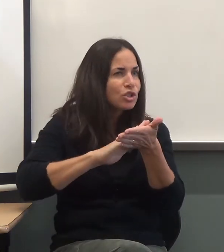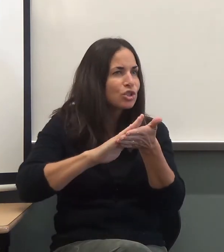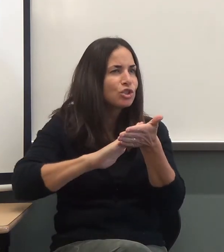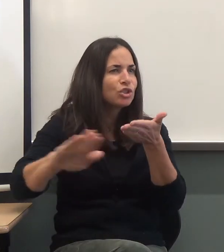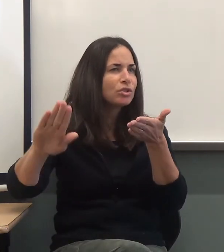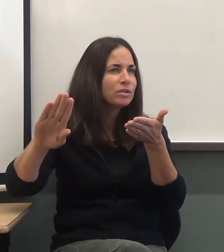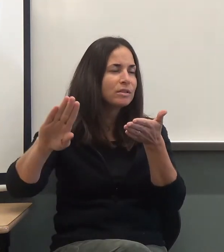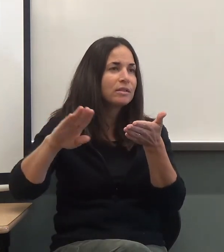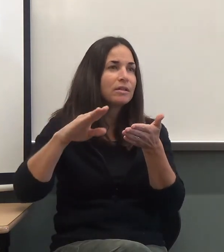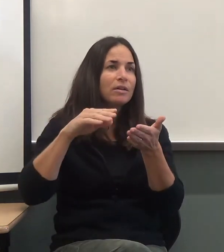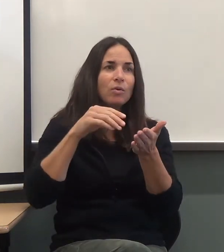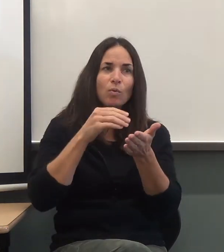out